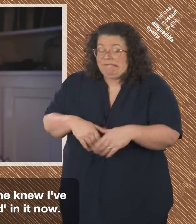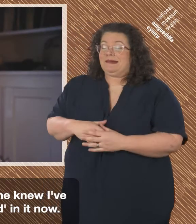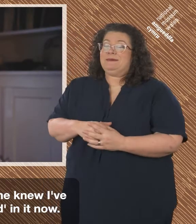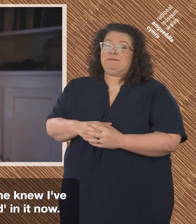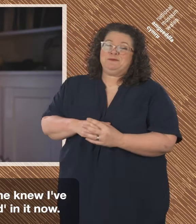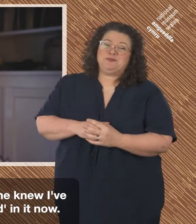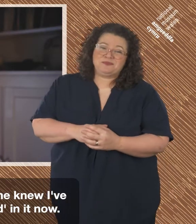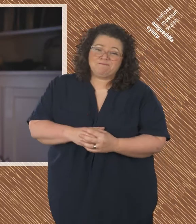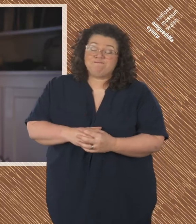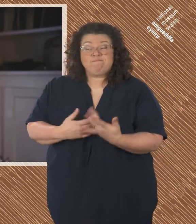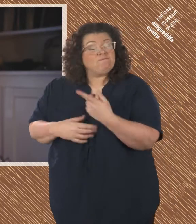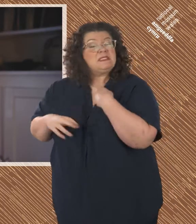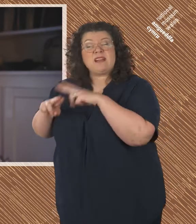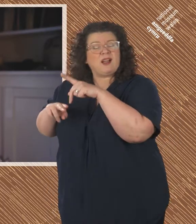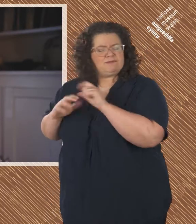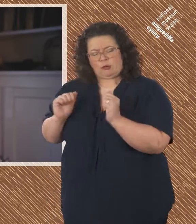made a panad in it now.